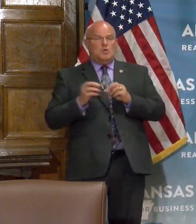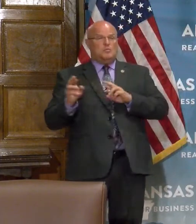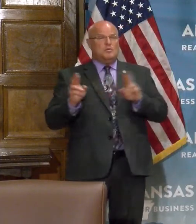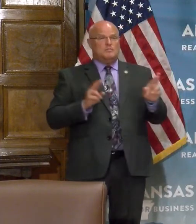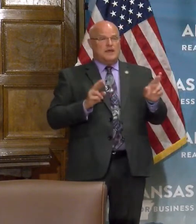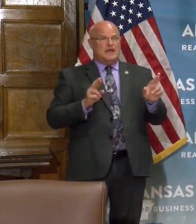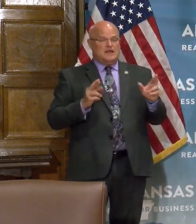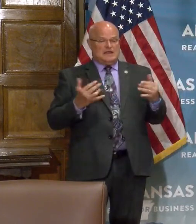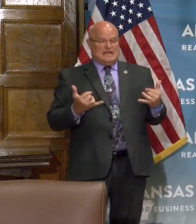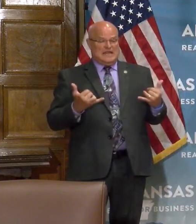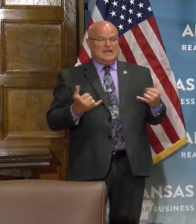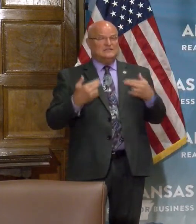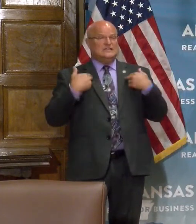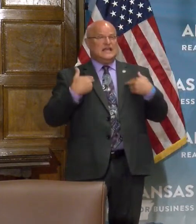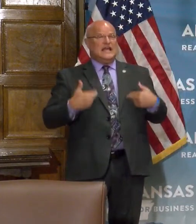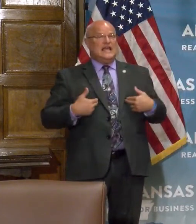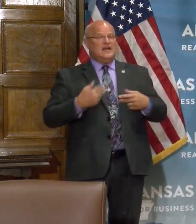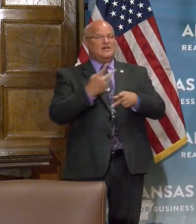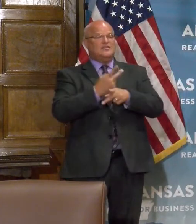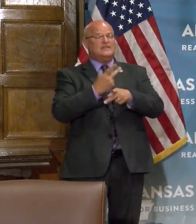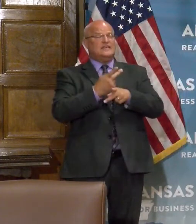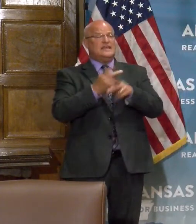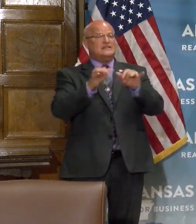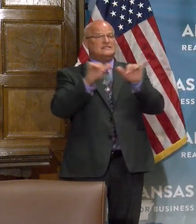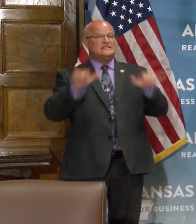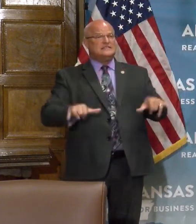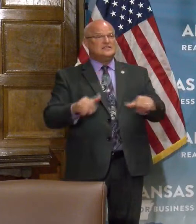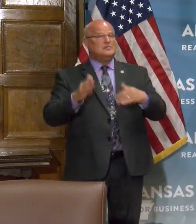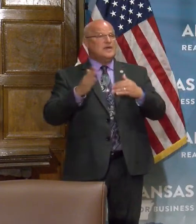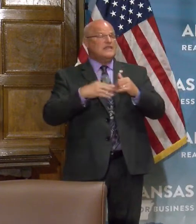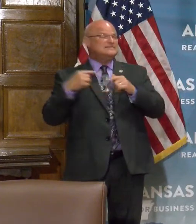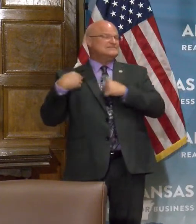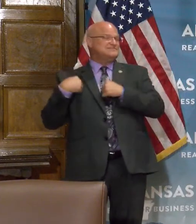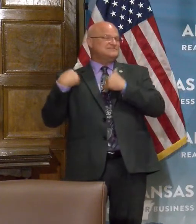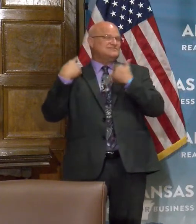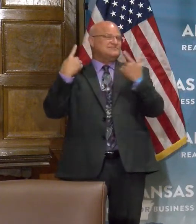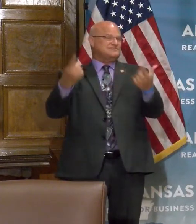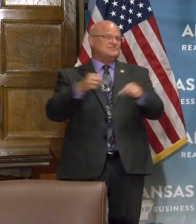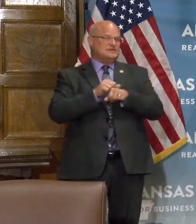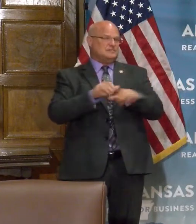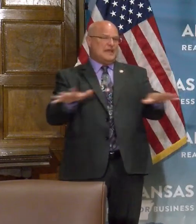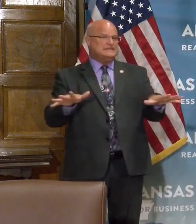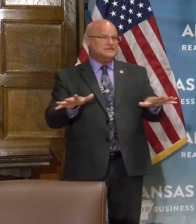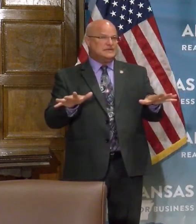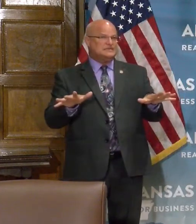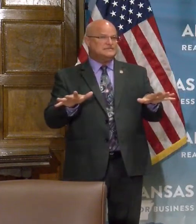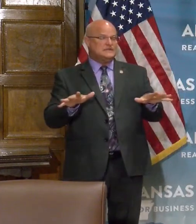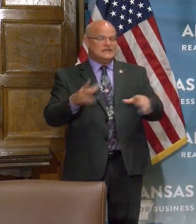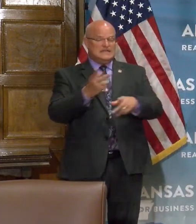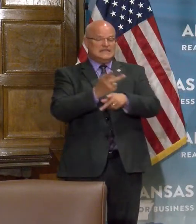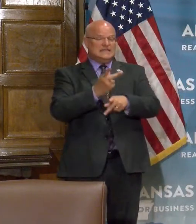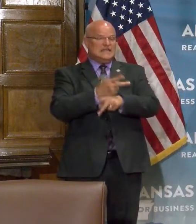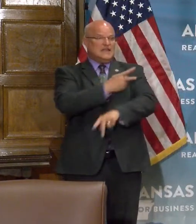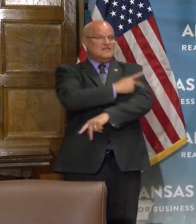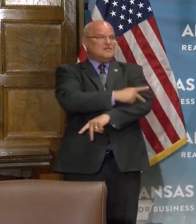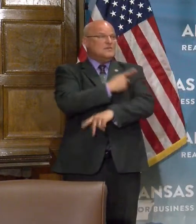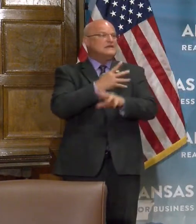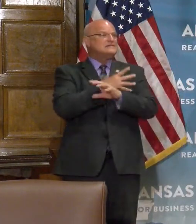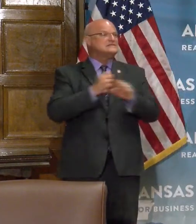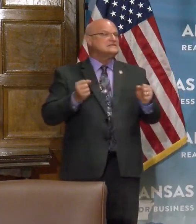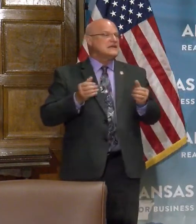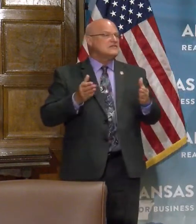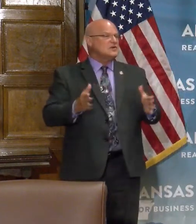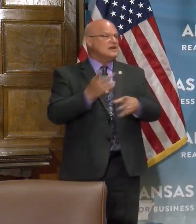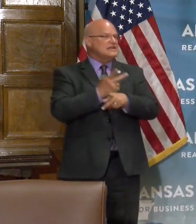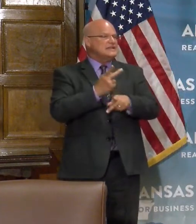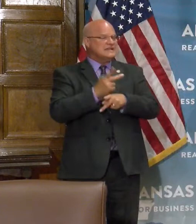better shape as a healthcare delivery system than we've been at any time during the pandemic to take care of patients in a safe way, to